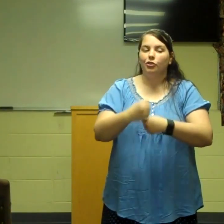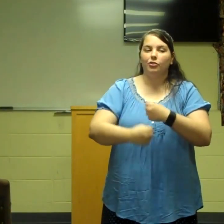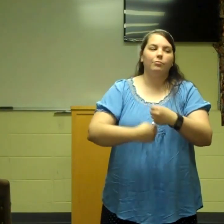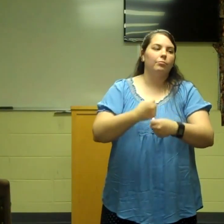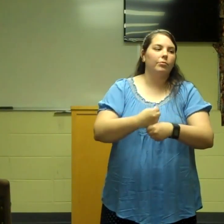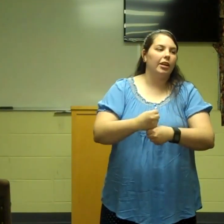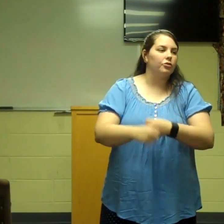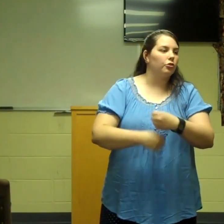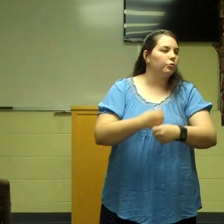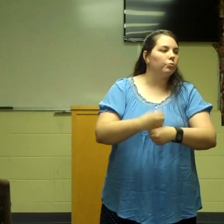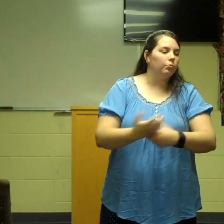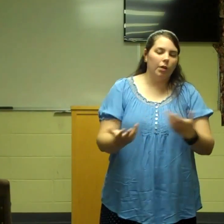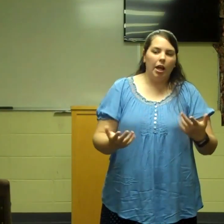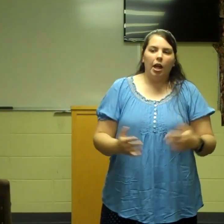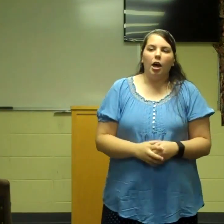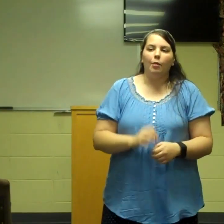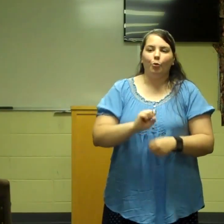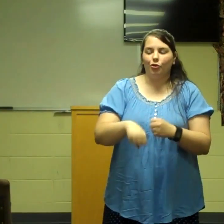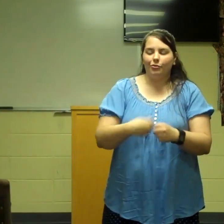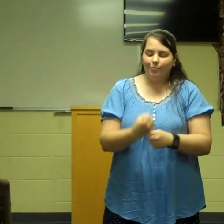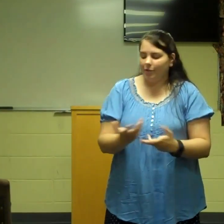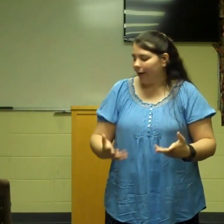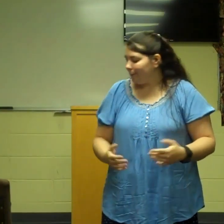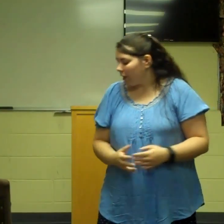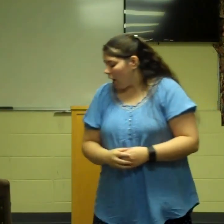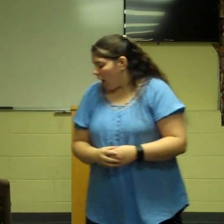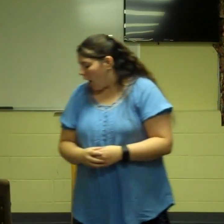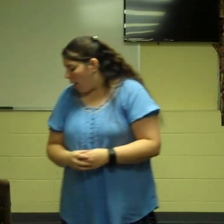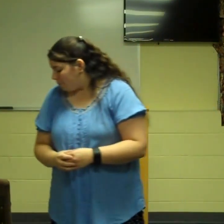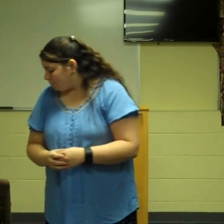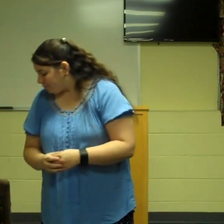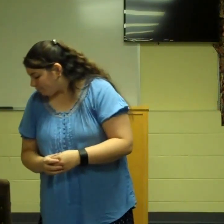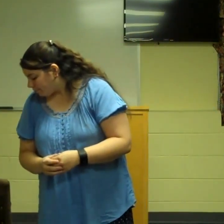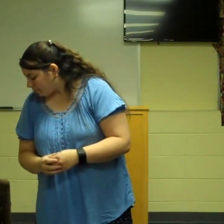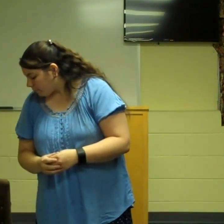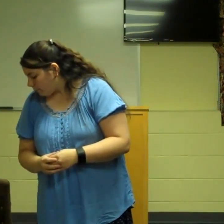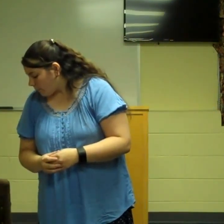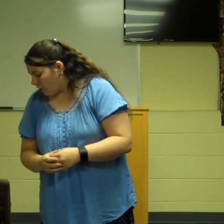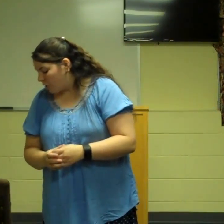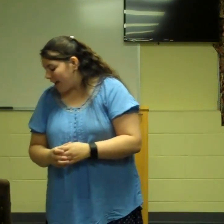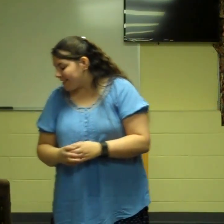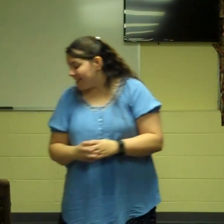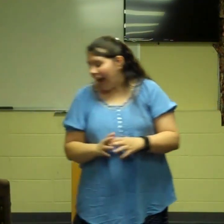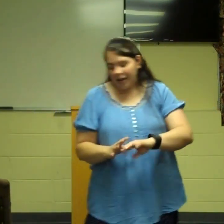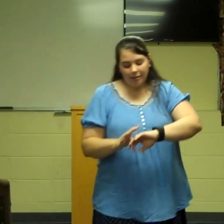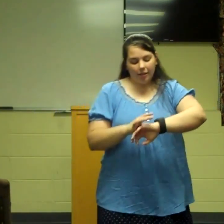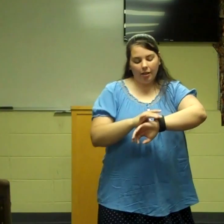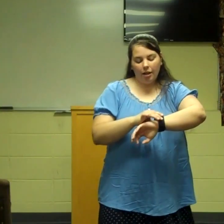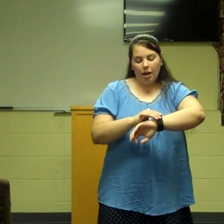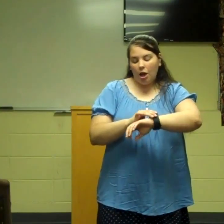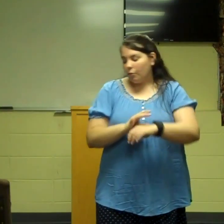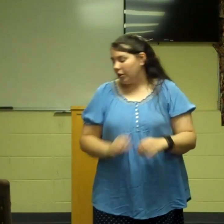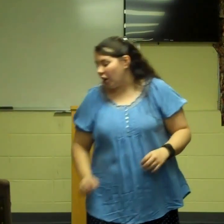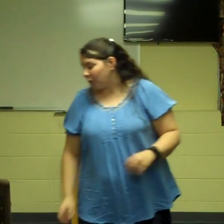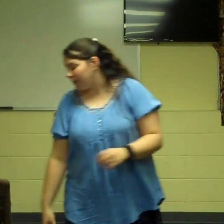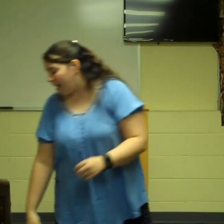just kind of circle, or just sign it. So that's that. Because we've got